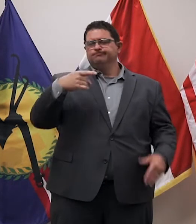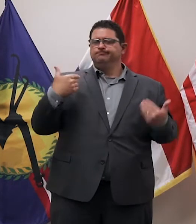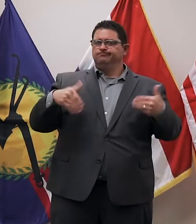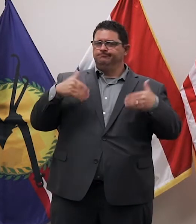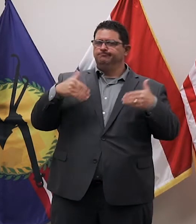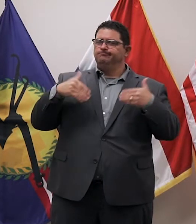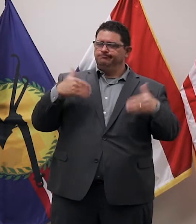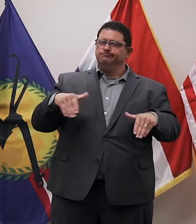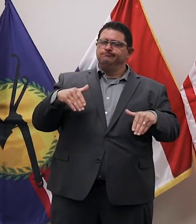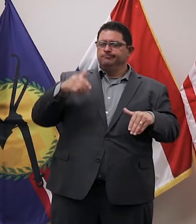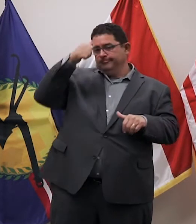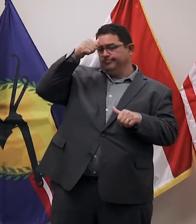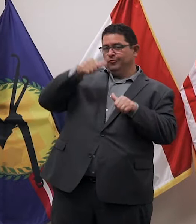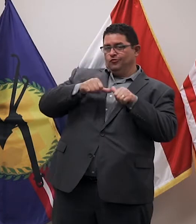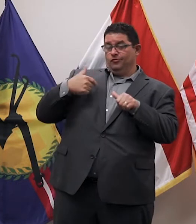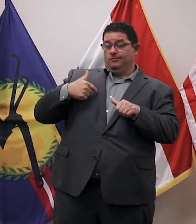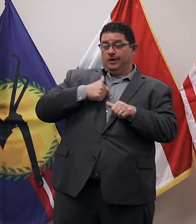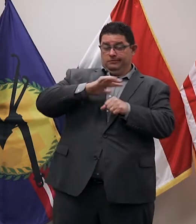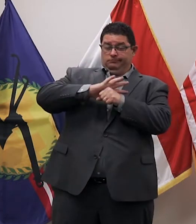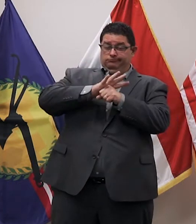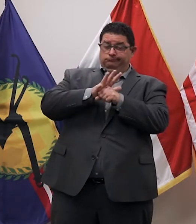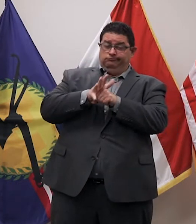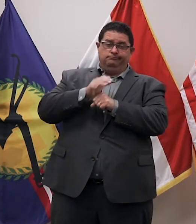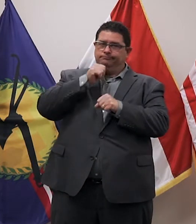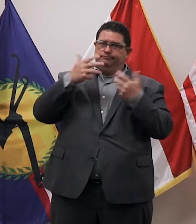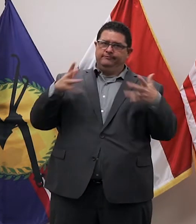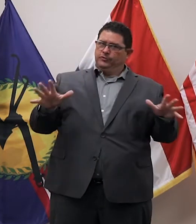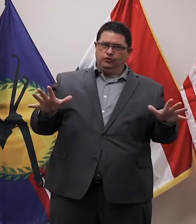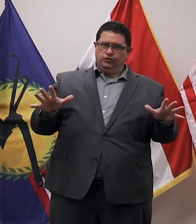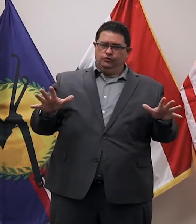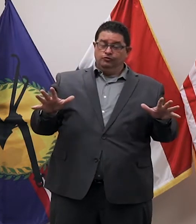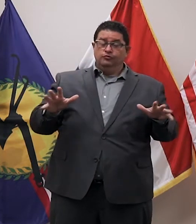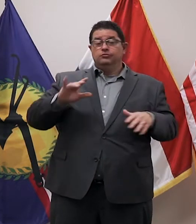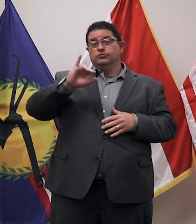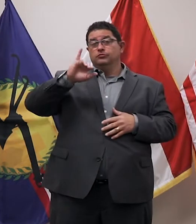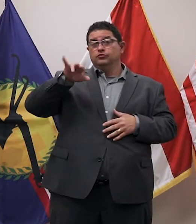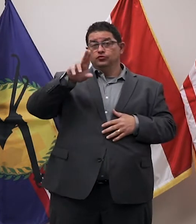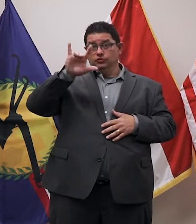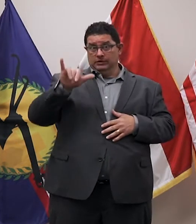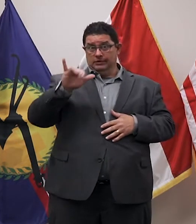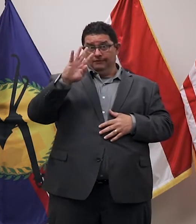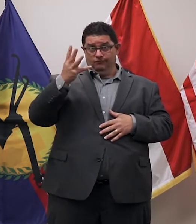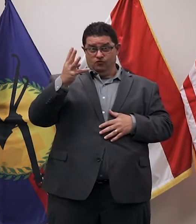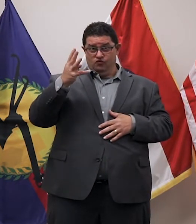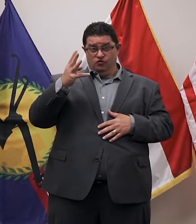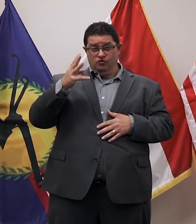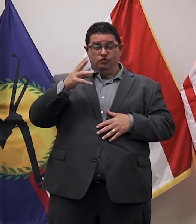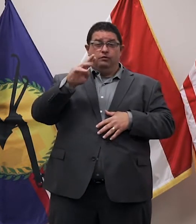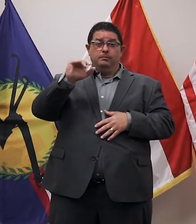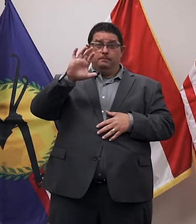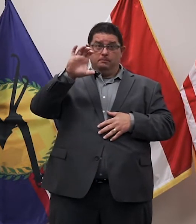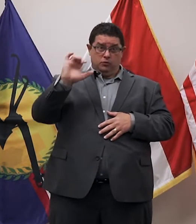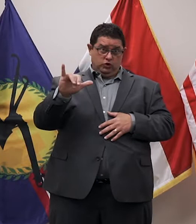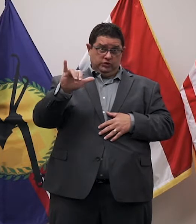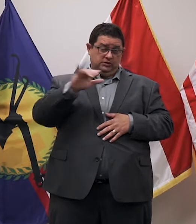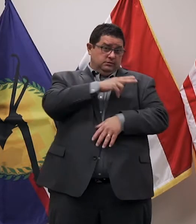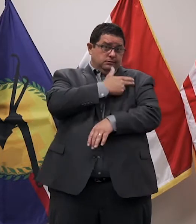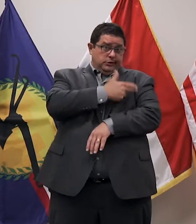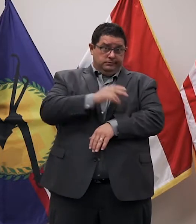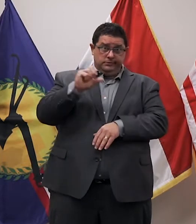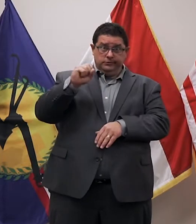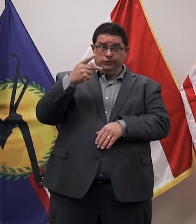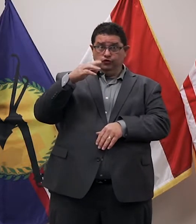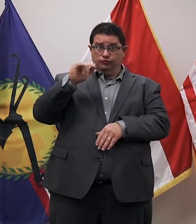this pandemic is far from over. On the 4th of July, Mercy Hospital in Springfield hit a